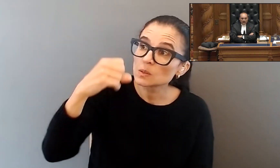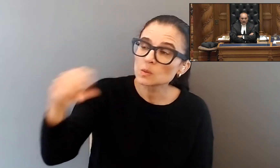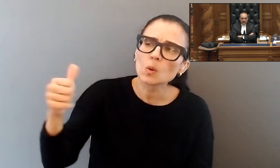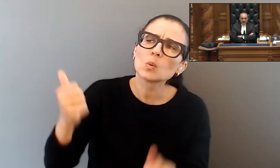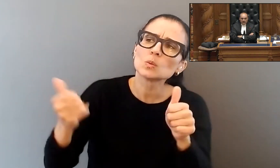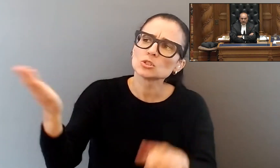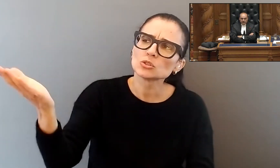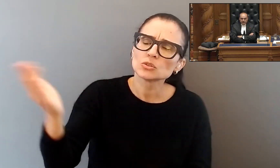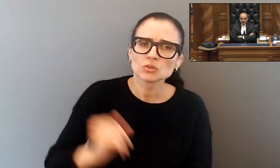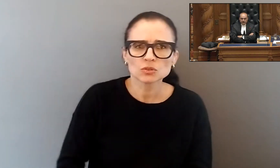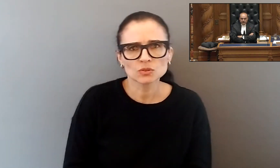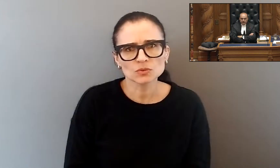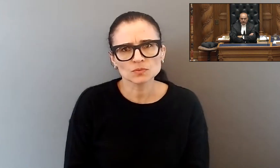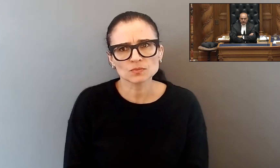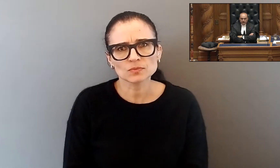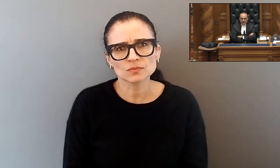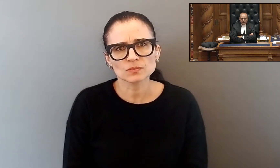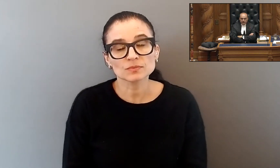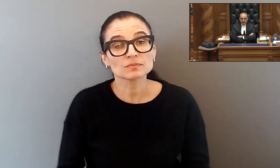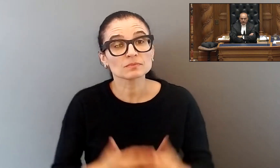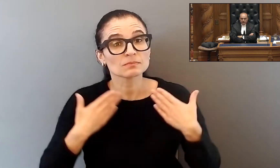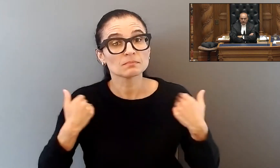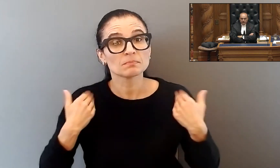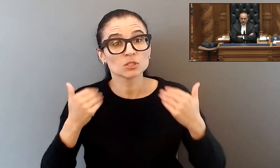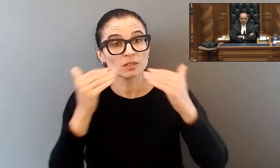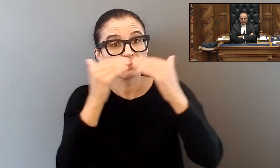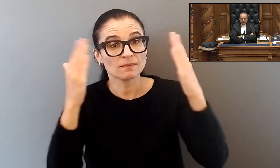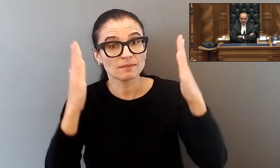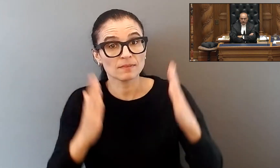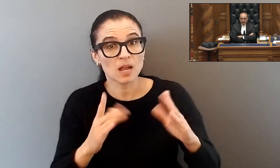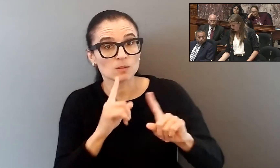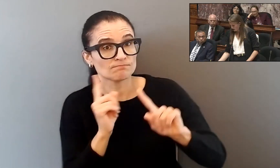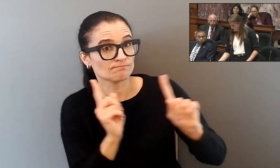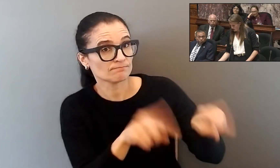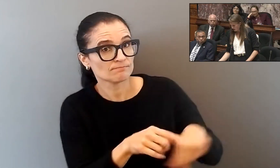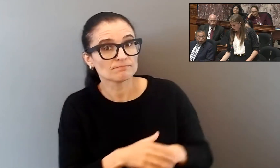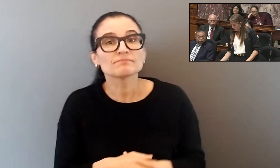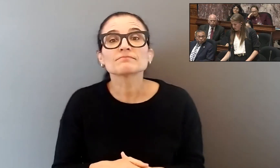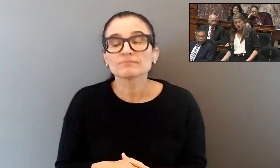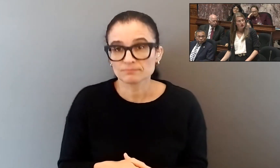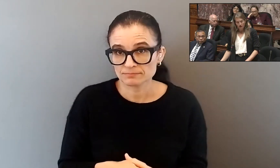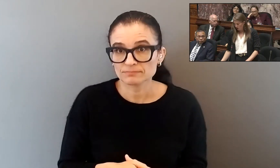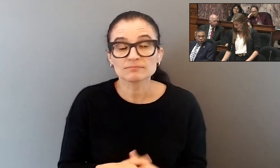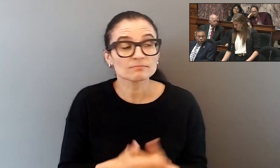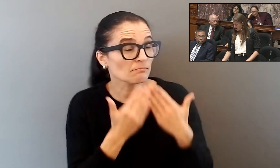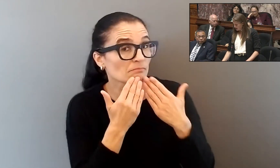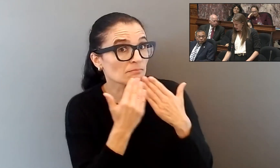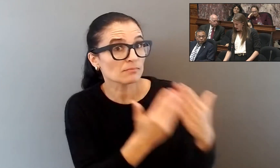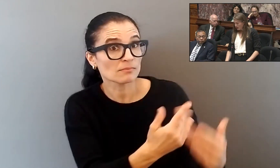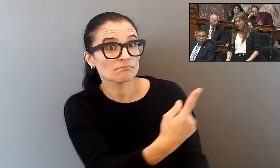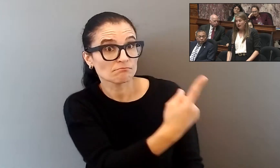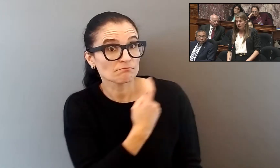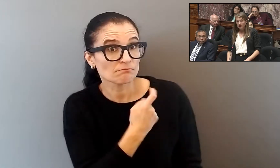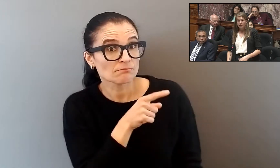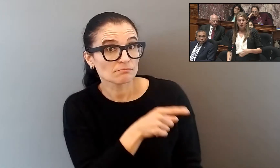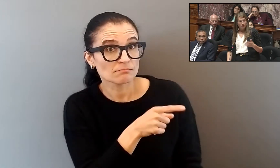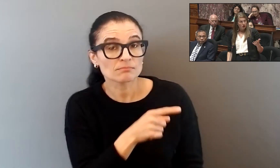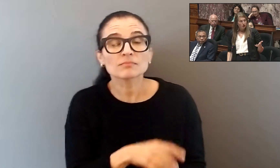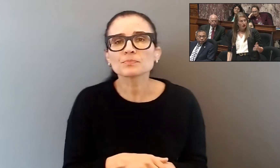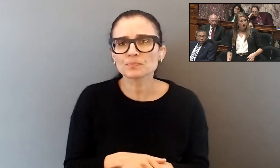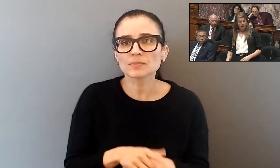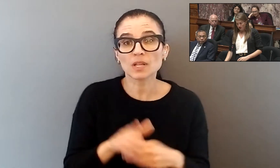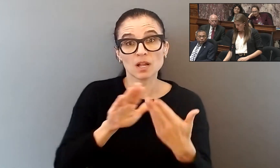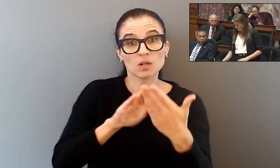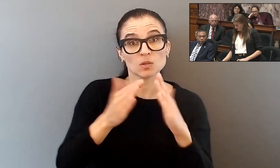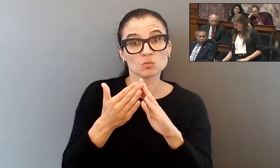Minister of Housing. Thank you, Mr. Speaker, and thanks for the question. The community of OK Falls made it clear